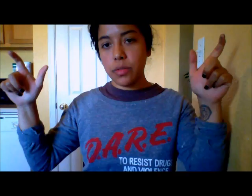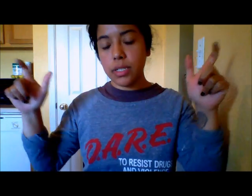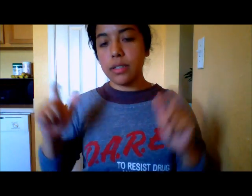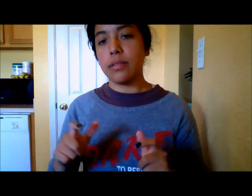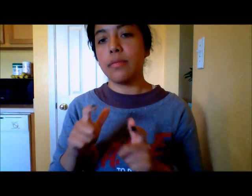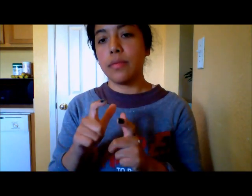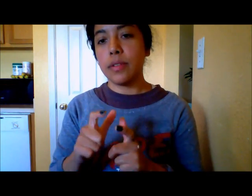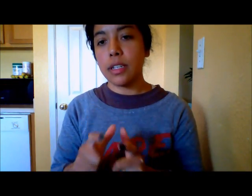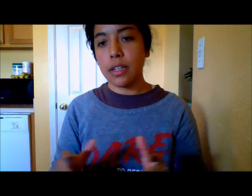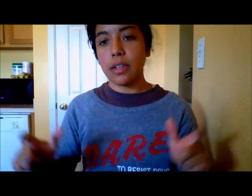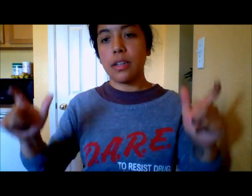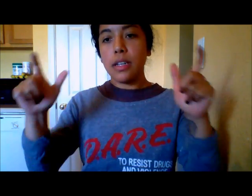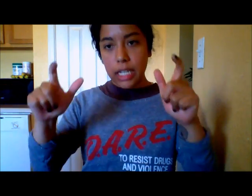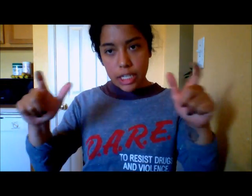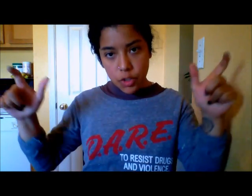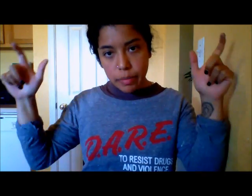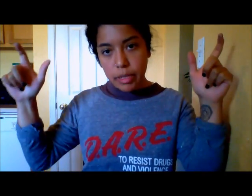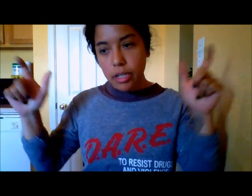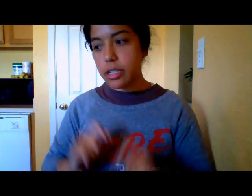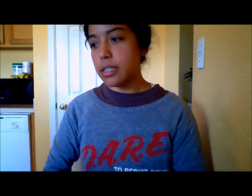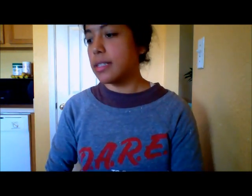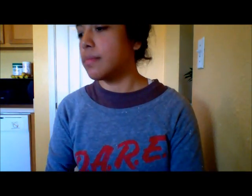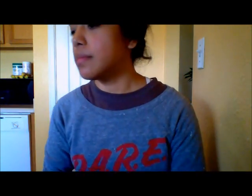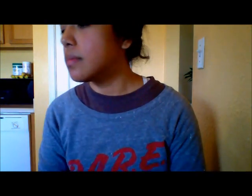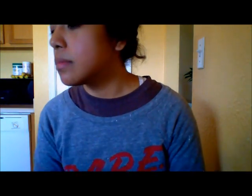Huge, extremely large.